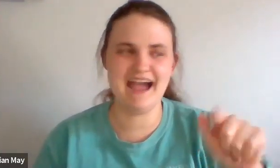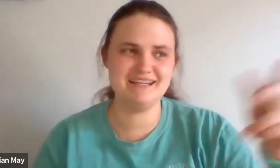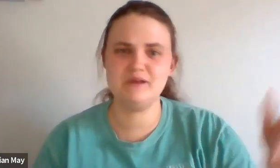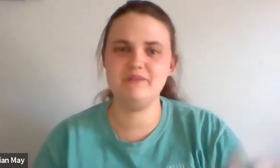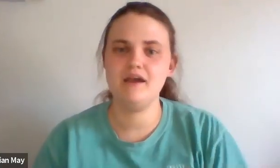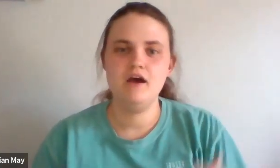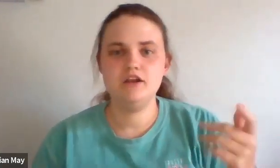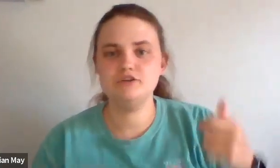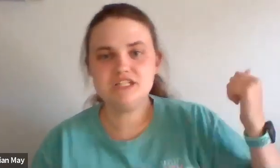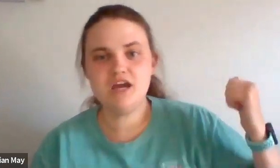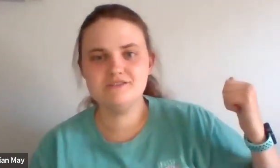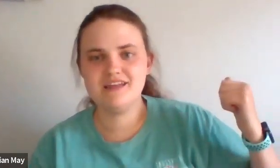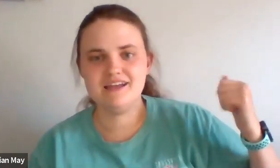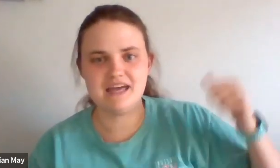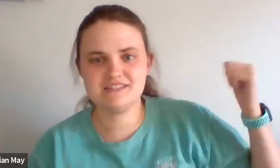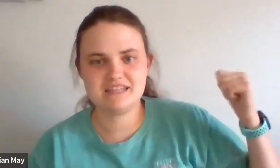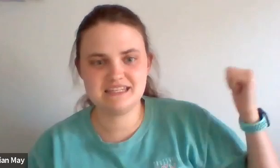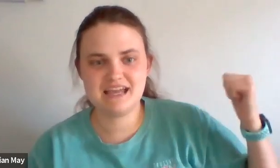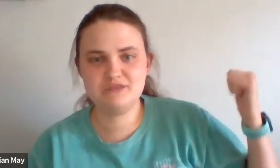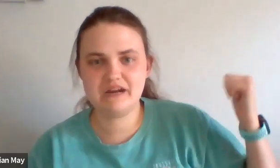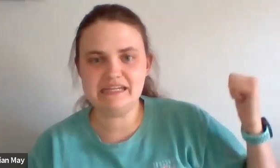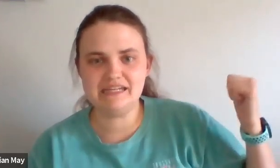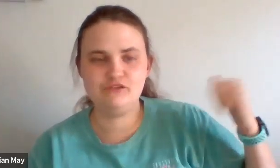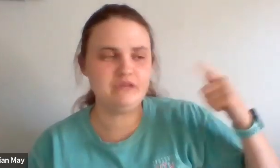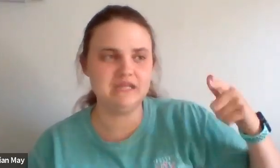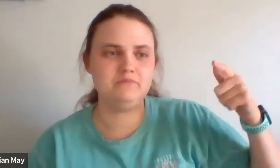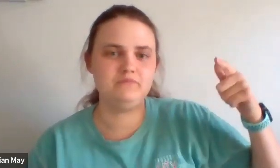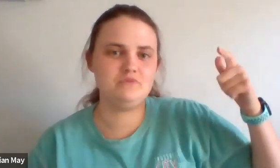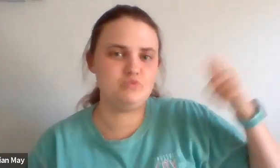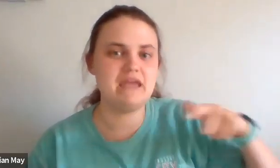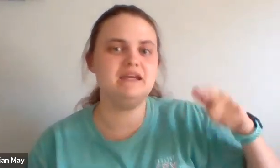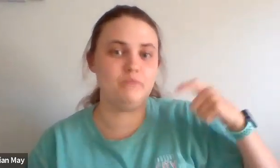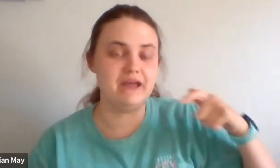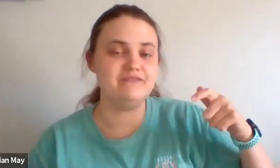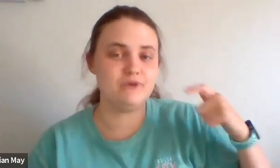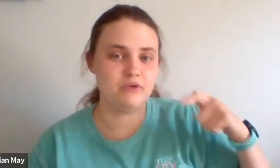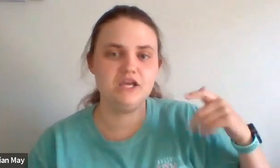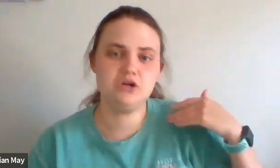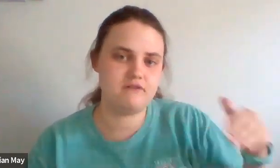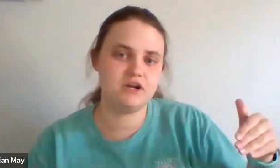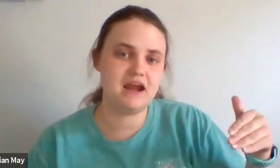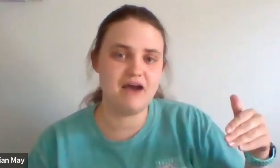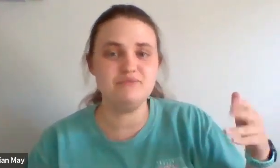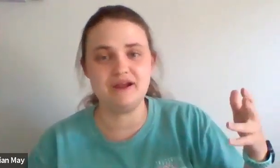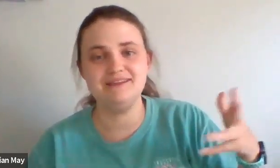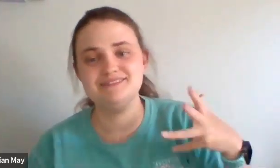had to explain, I'm like, no, she knows. Like, that's exactly what I need. If you keep waiting and waiting for a break, you're never going to have a break.